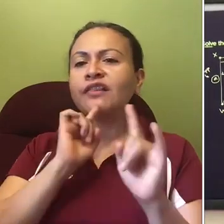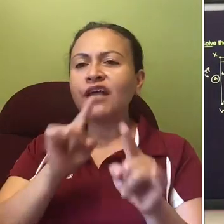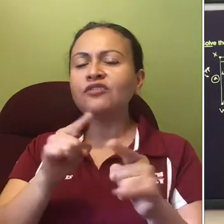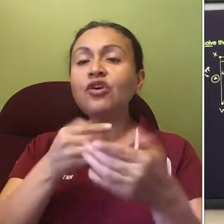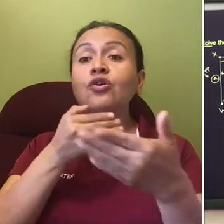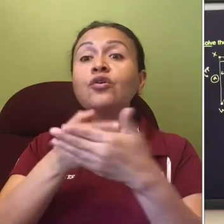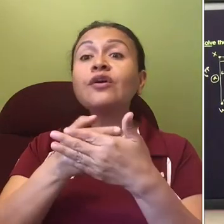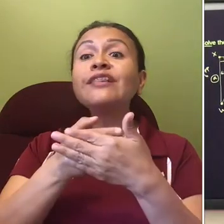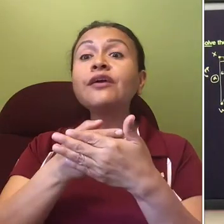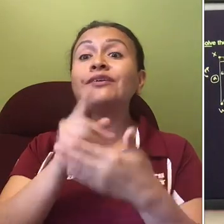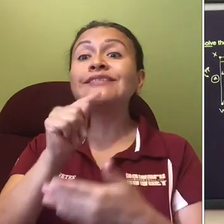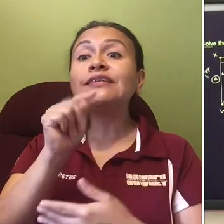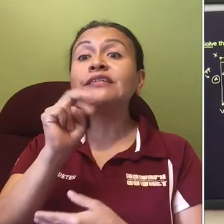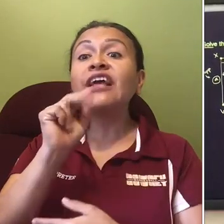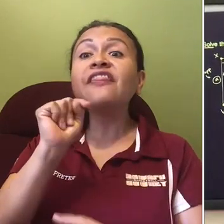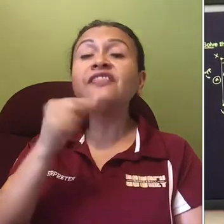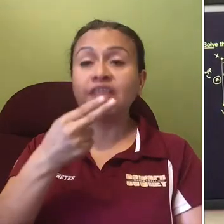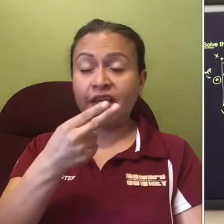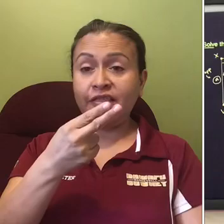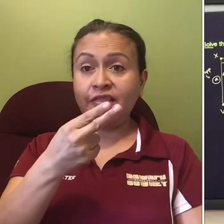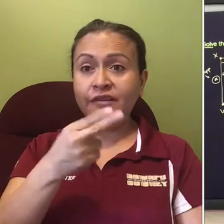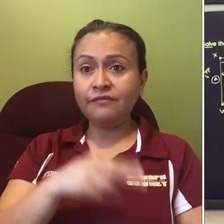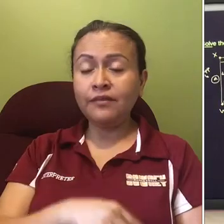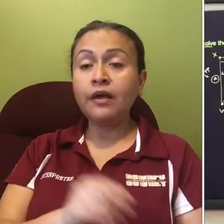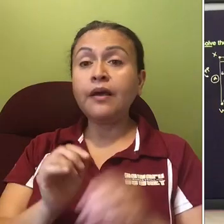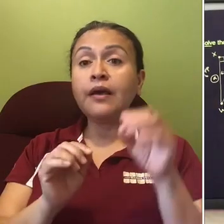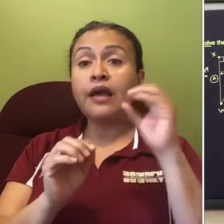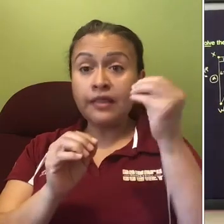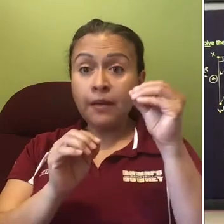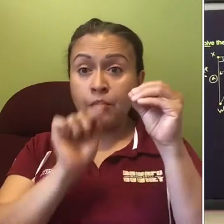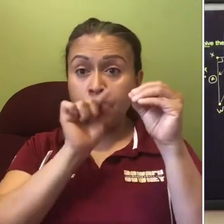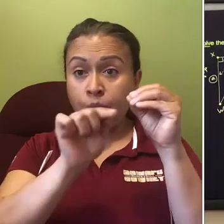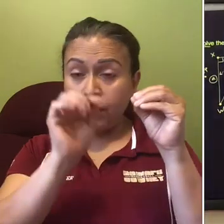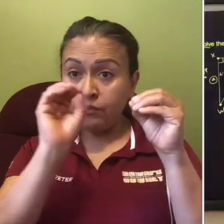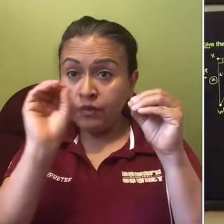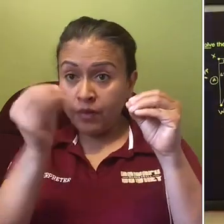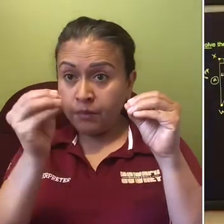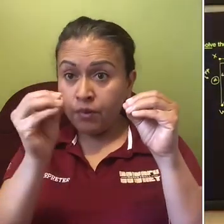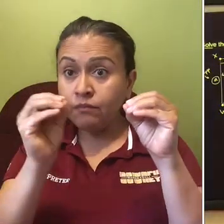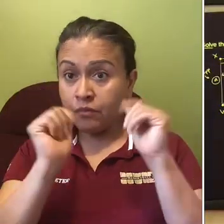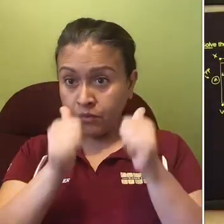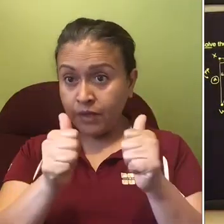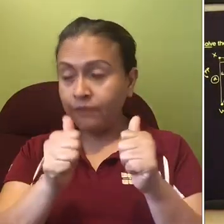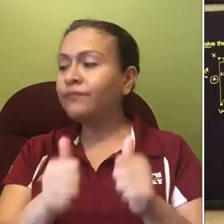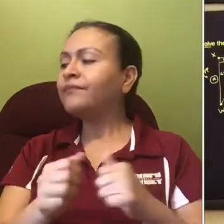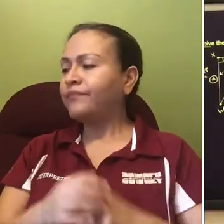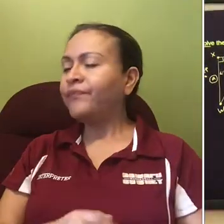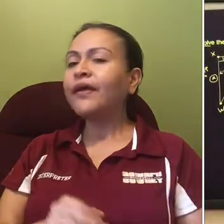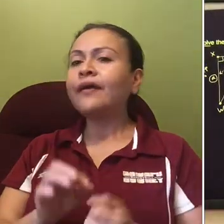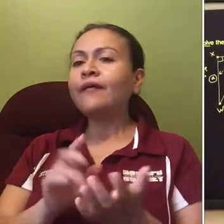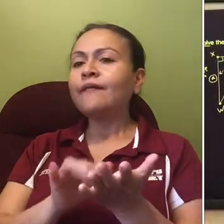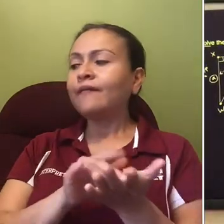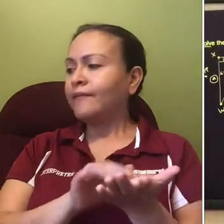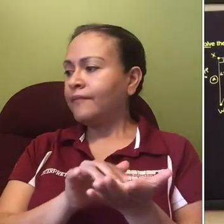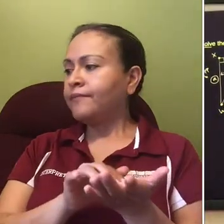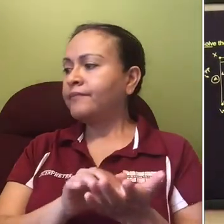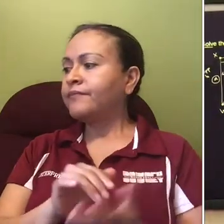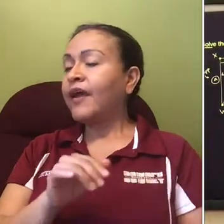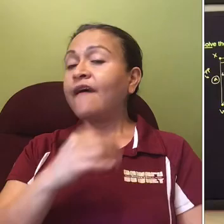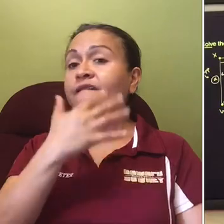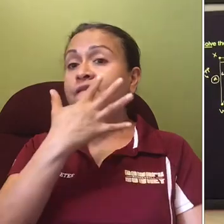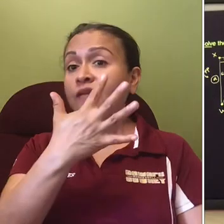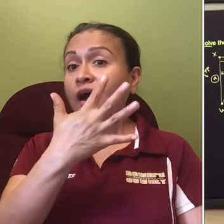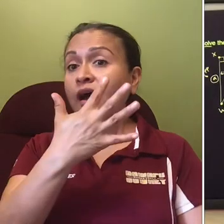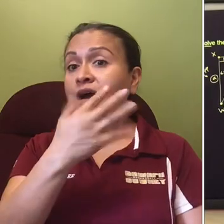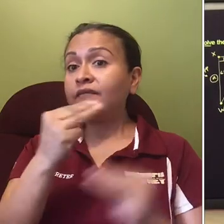nearest tenth. Get my handy TI-85 out, and I have 5